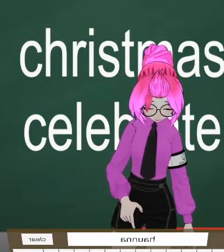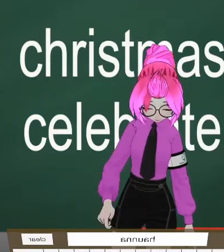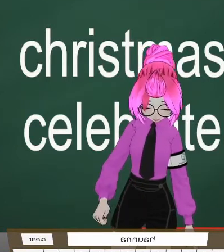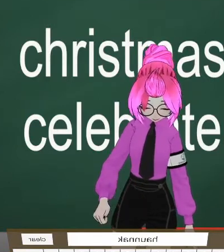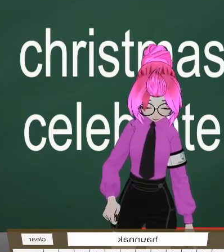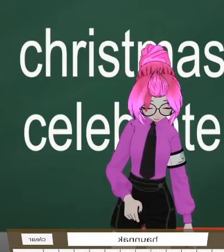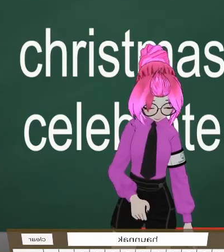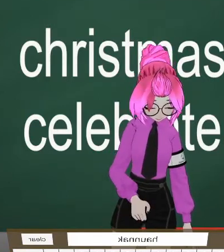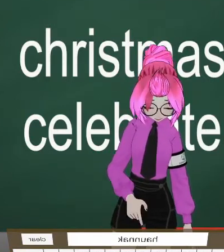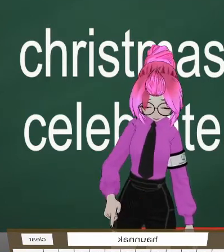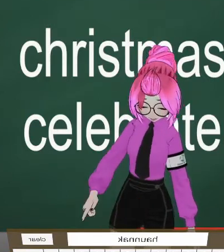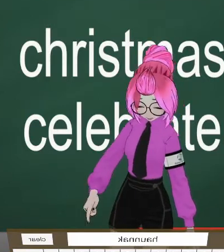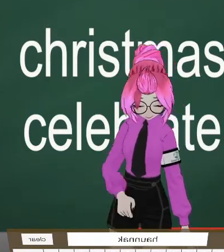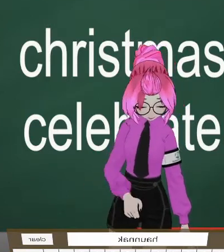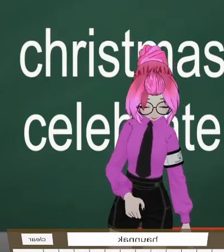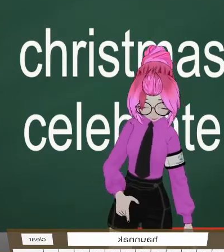oh god please don't kill me i'm sorry